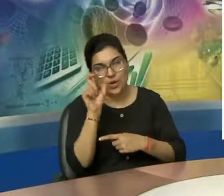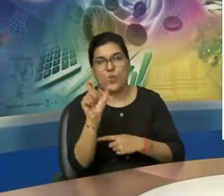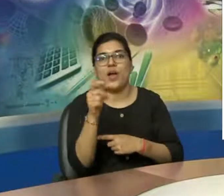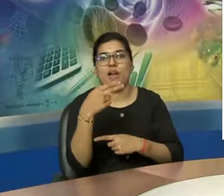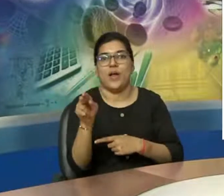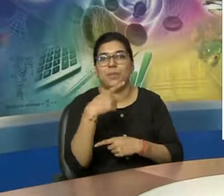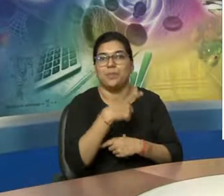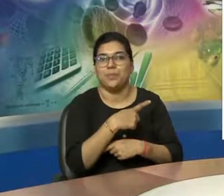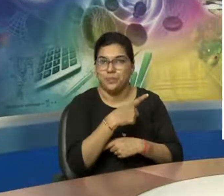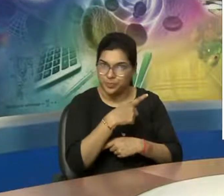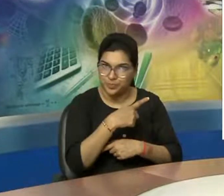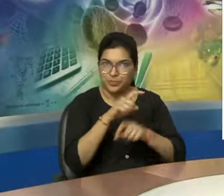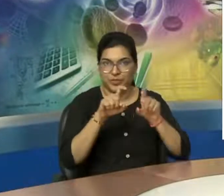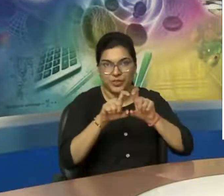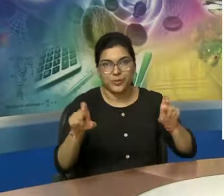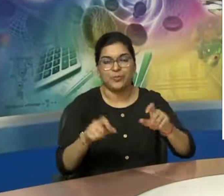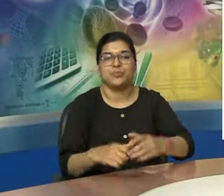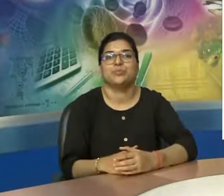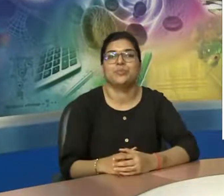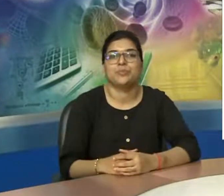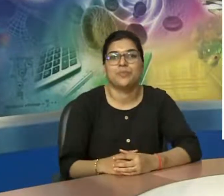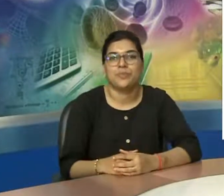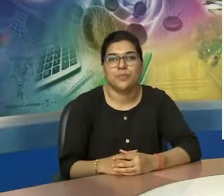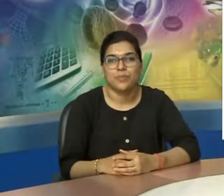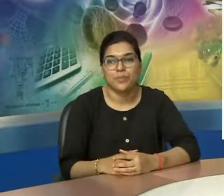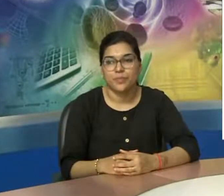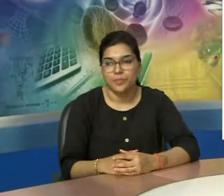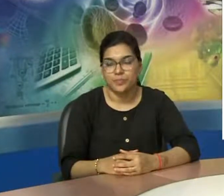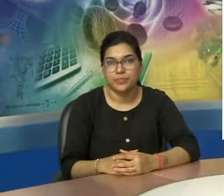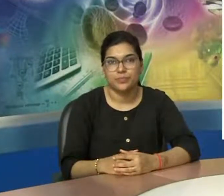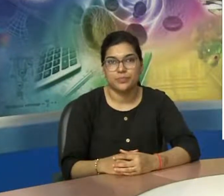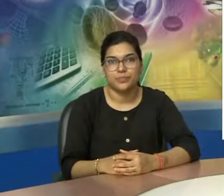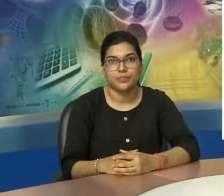So this word came, ecology.